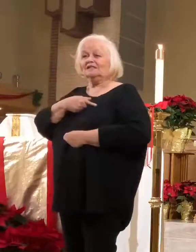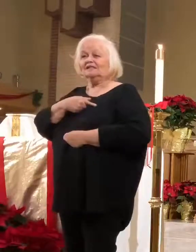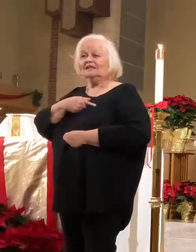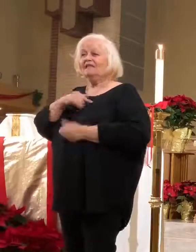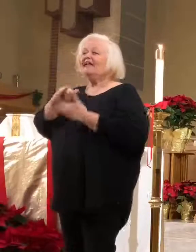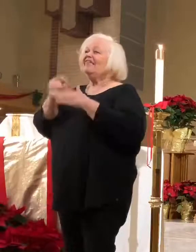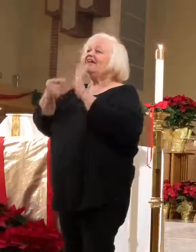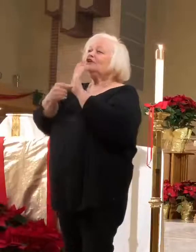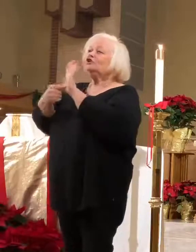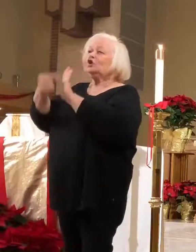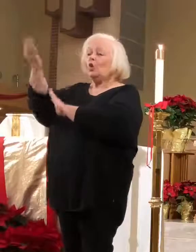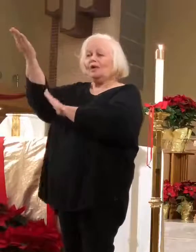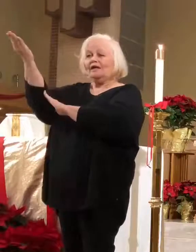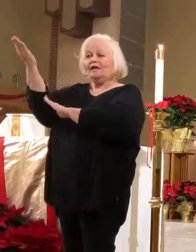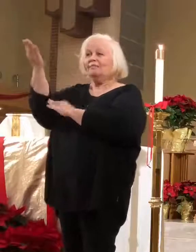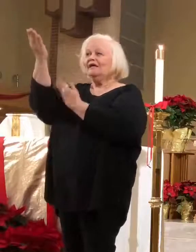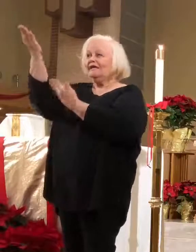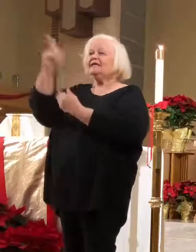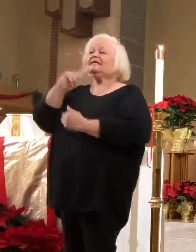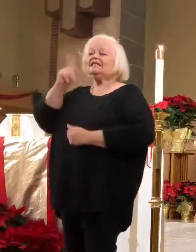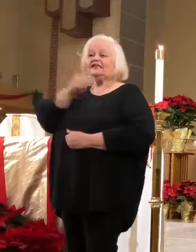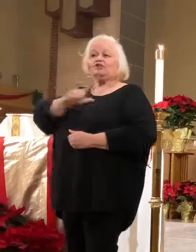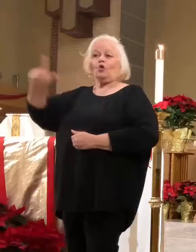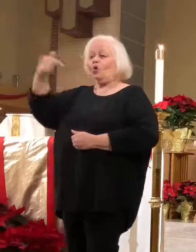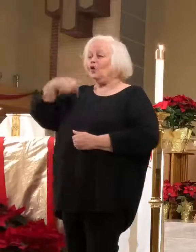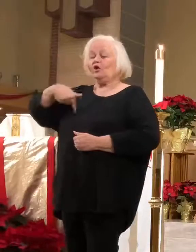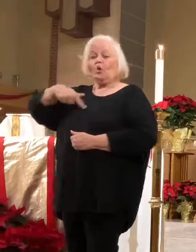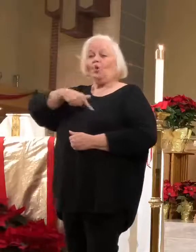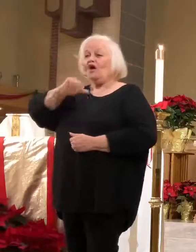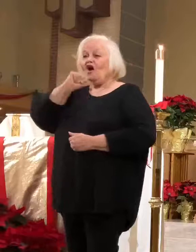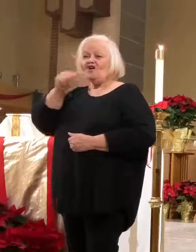that show him he is Lord and we are not.